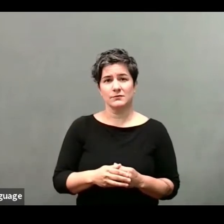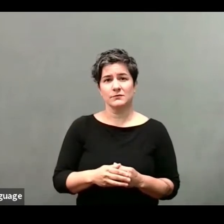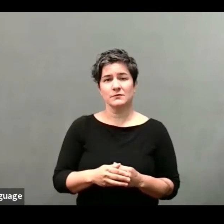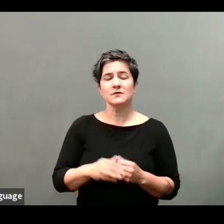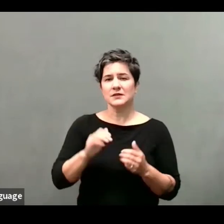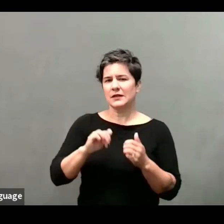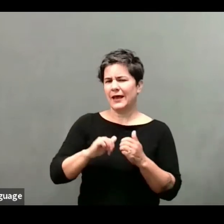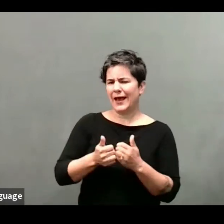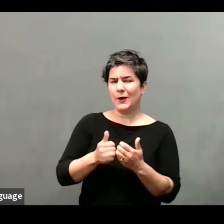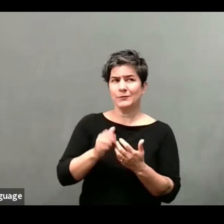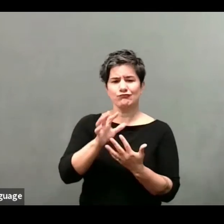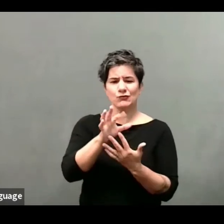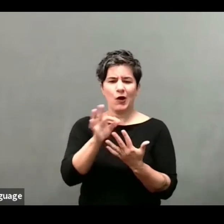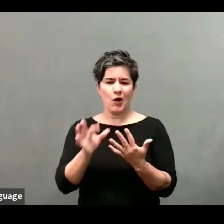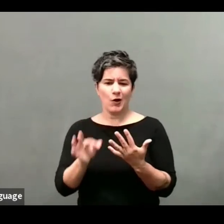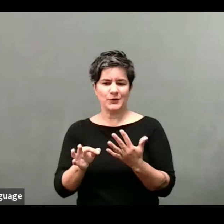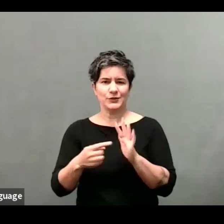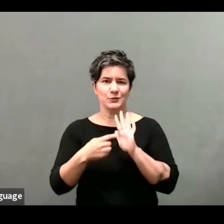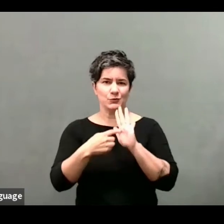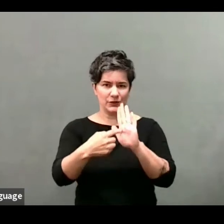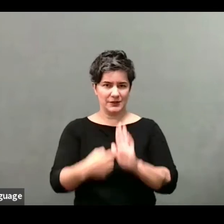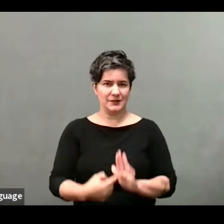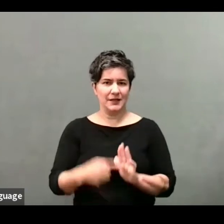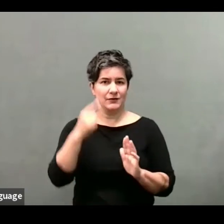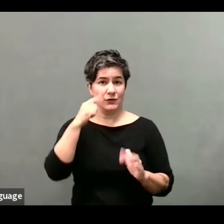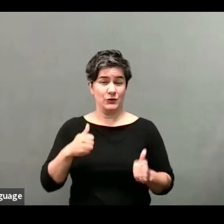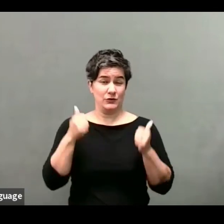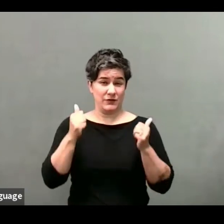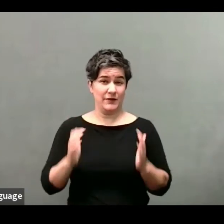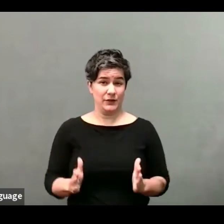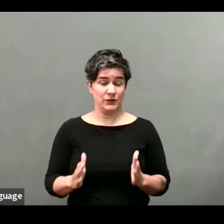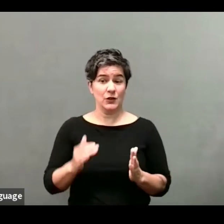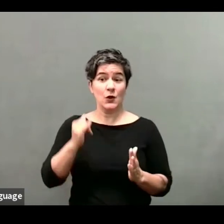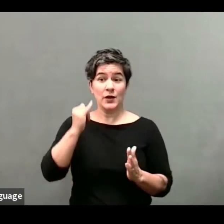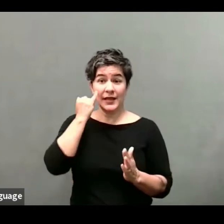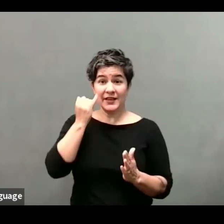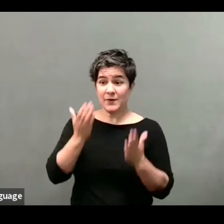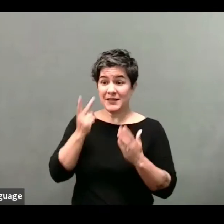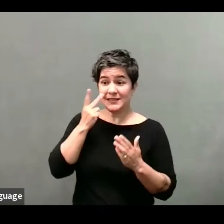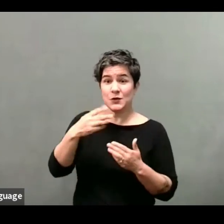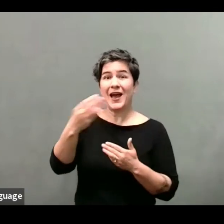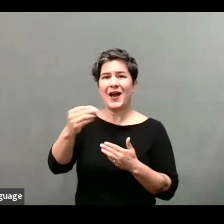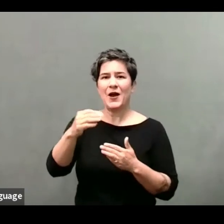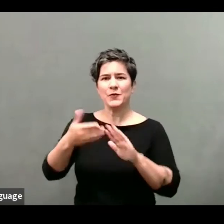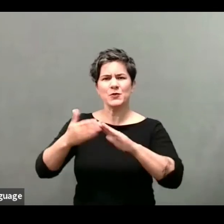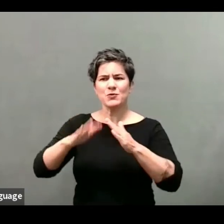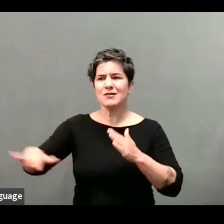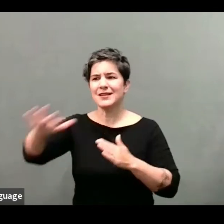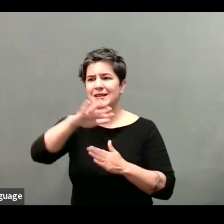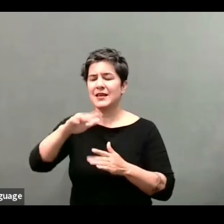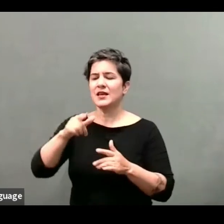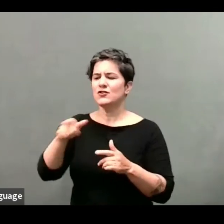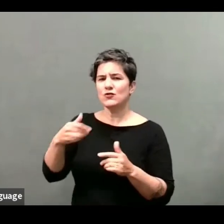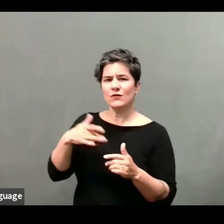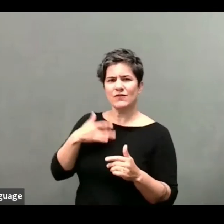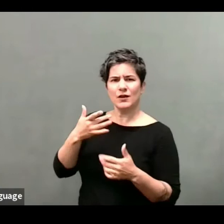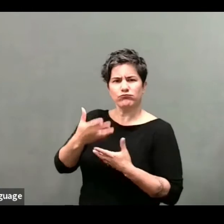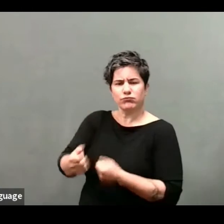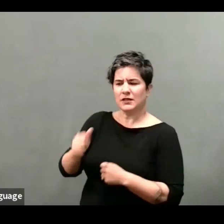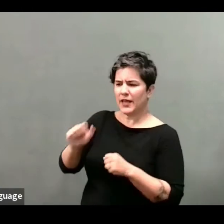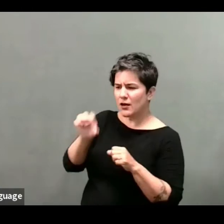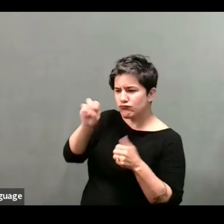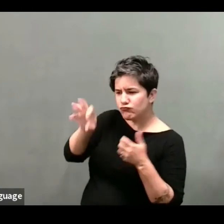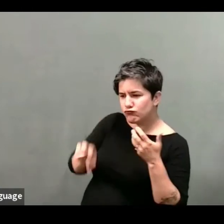of the options present for survivors, so that if they are seeing you first, you have some comfort level discussing that with